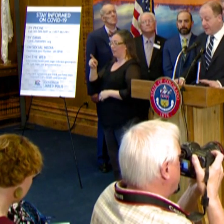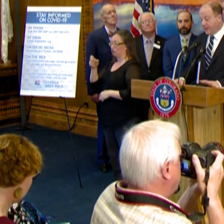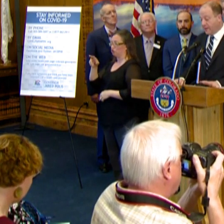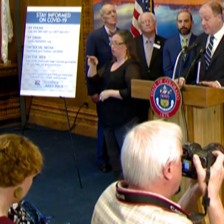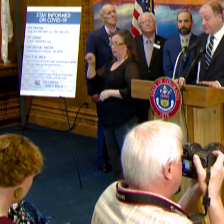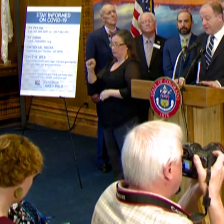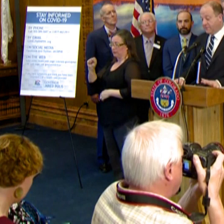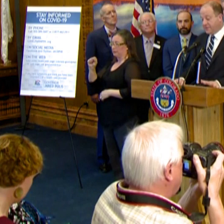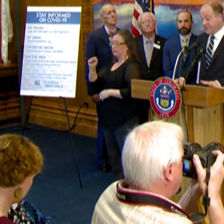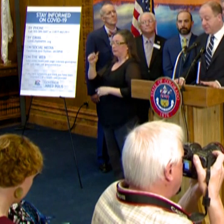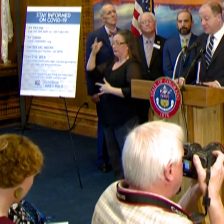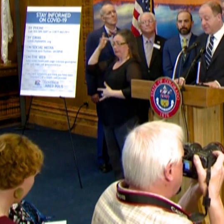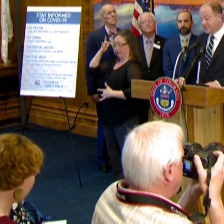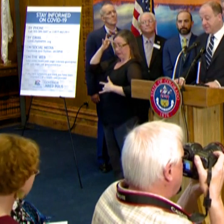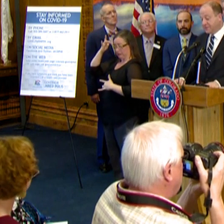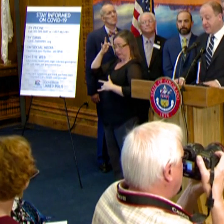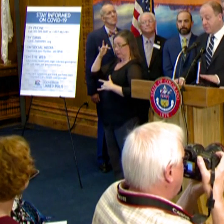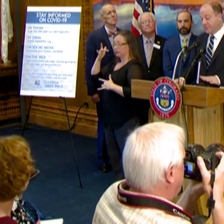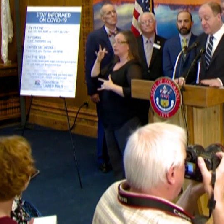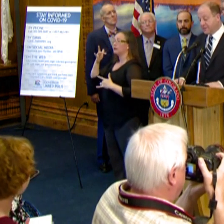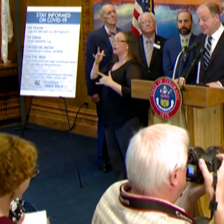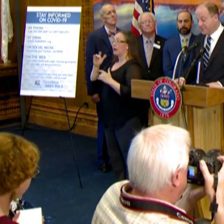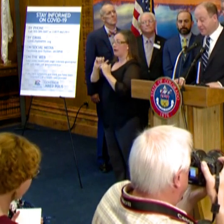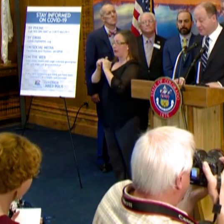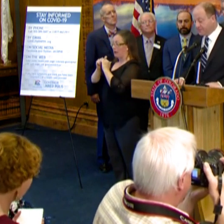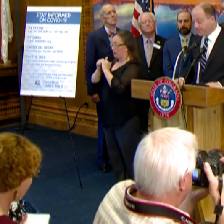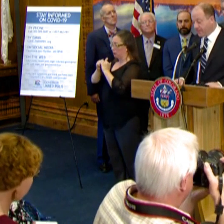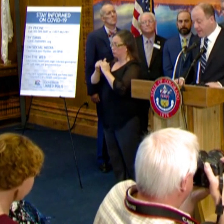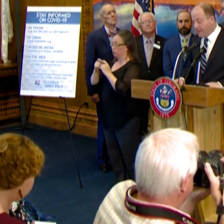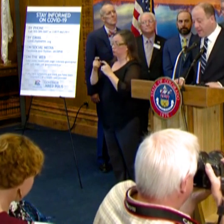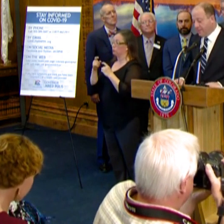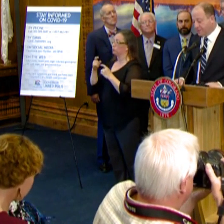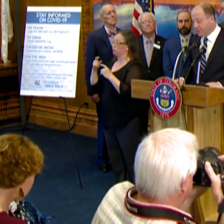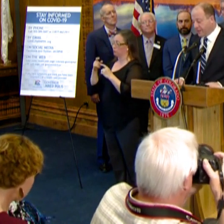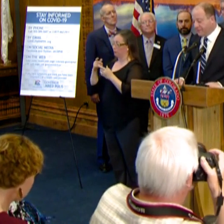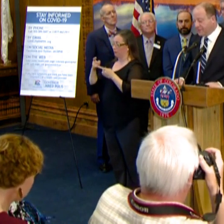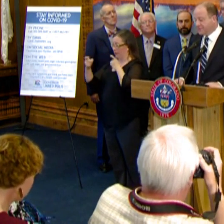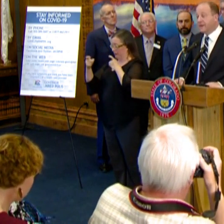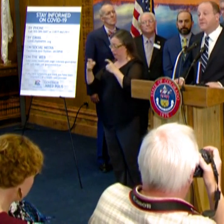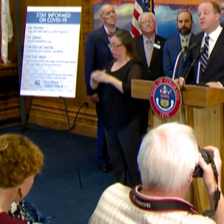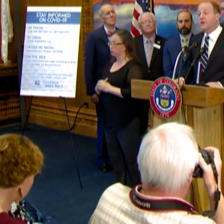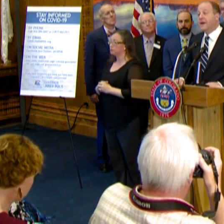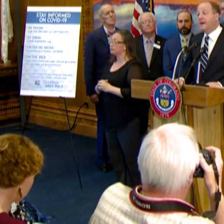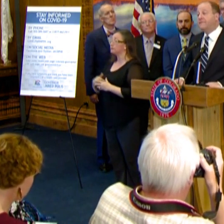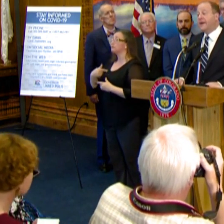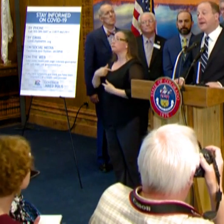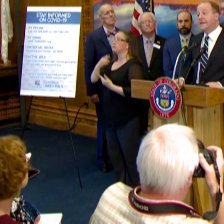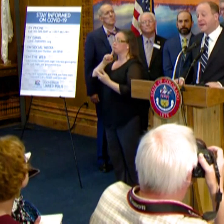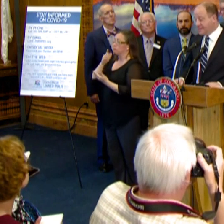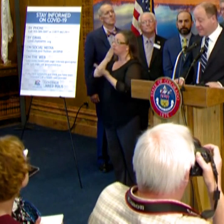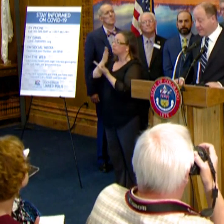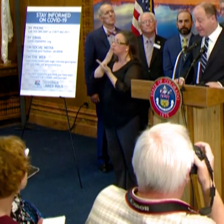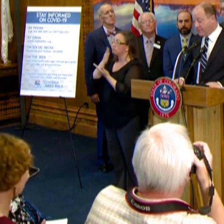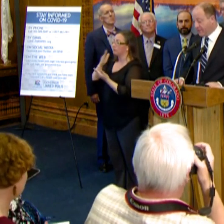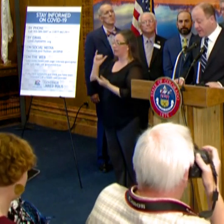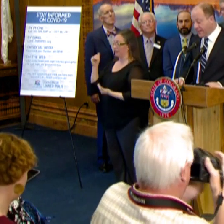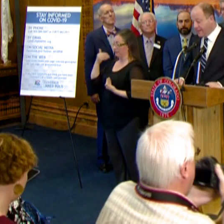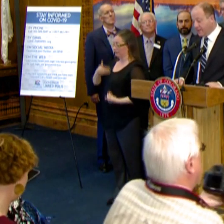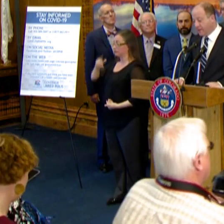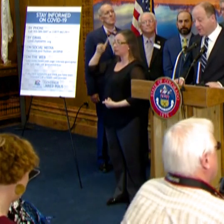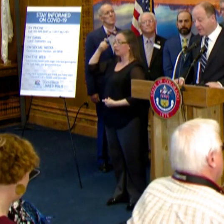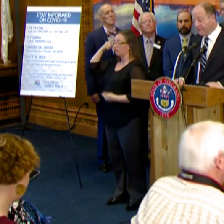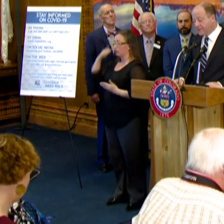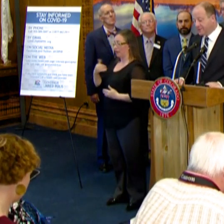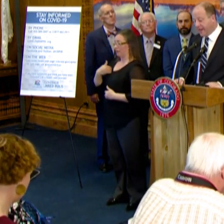variety of potential diseases that will be detailed to this. I'm also grateful that as governor, we have a 19-member